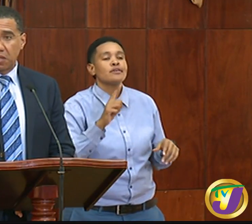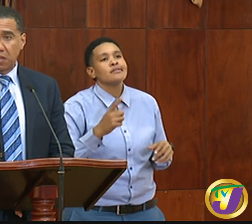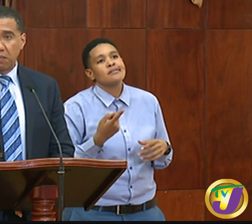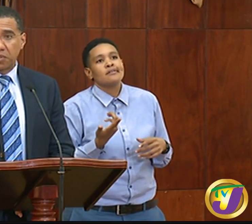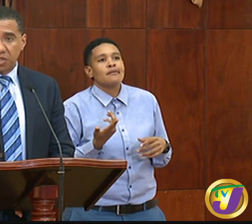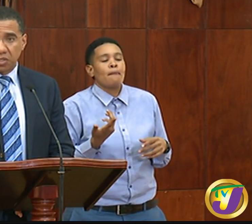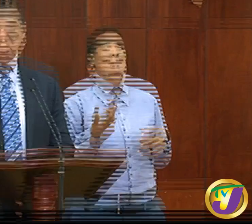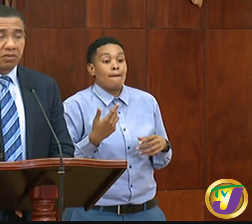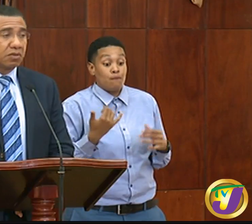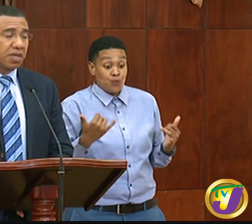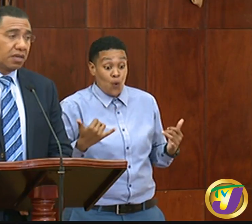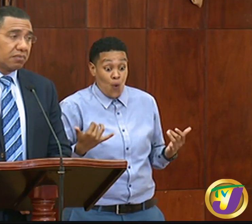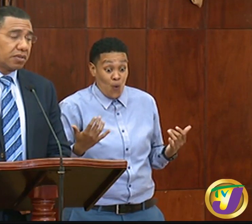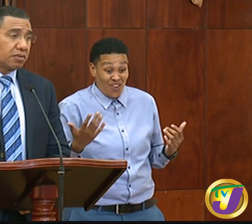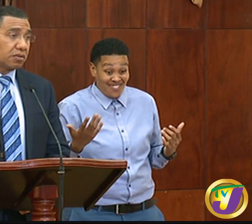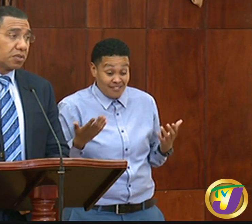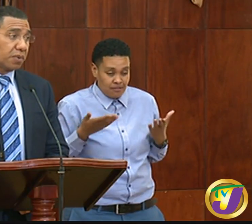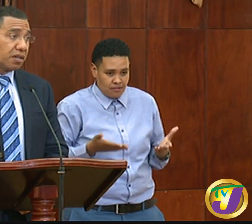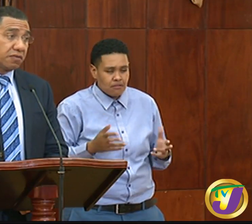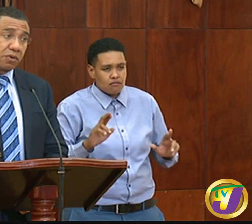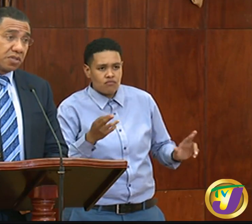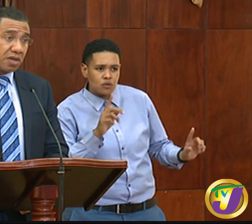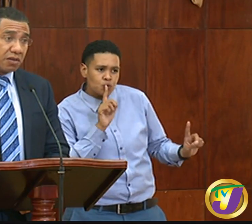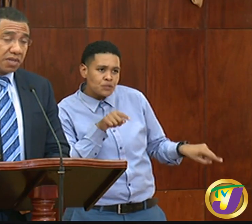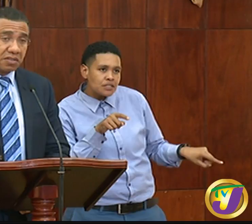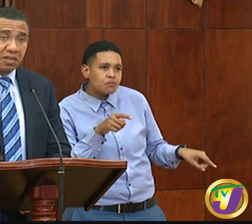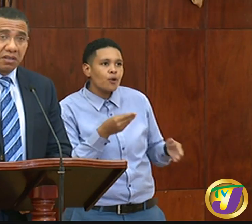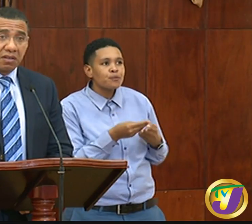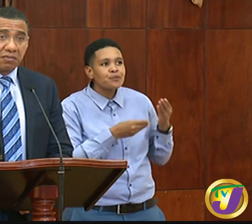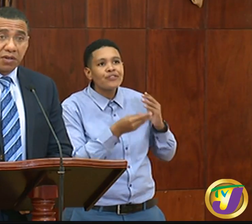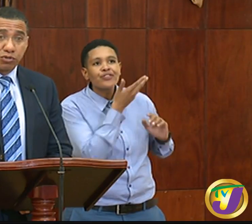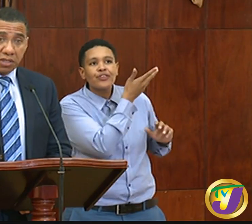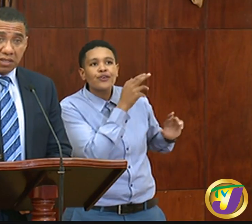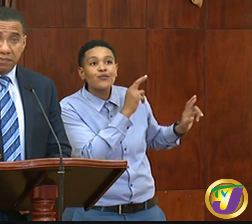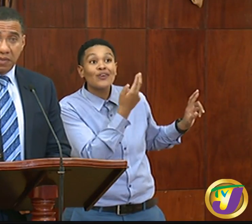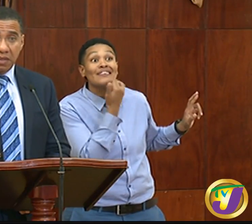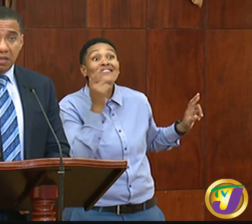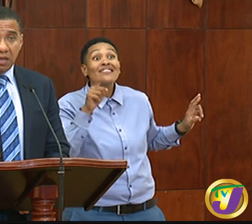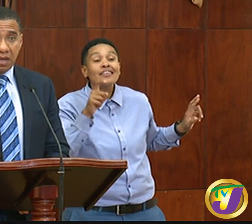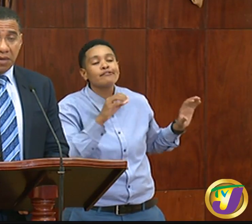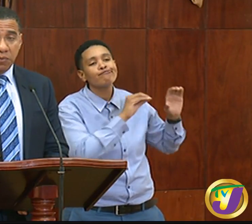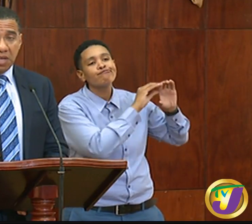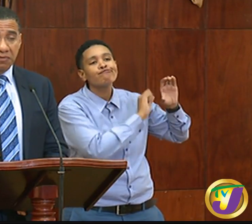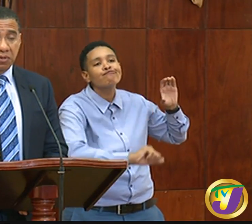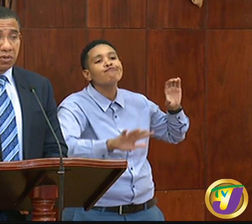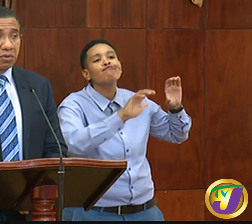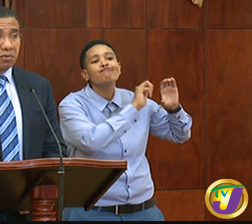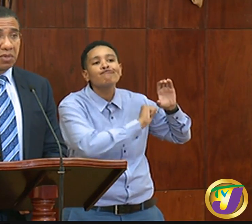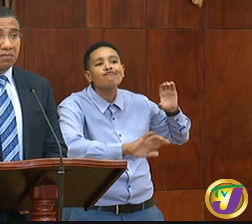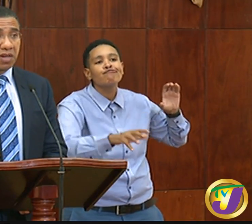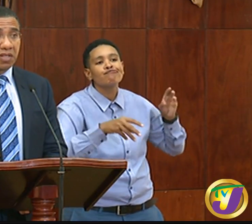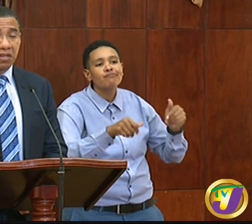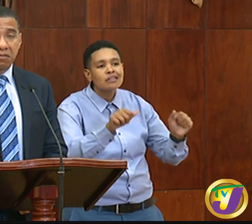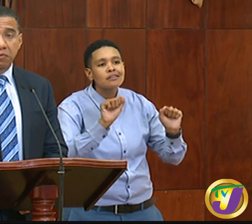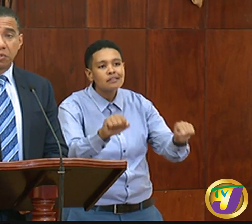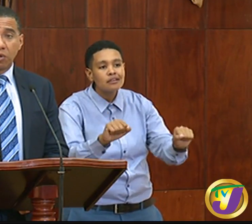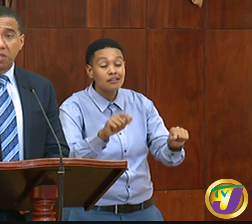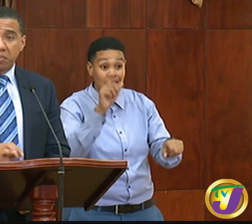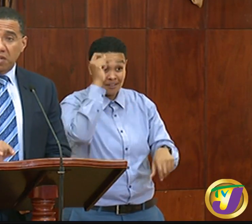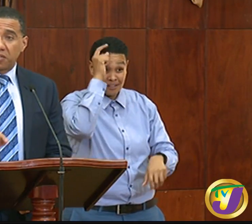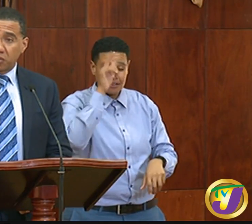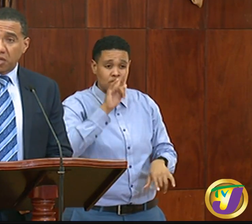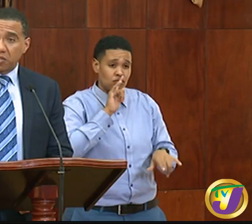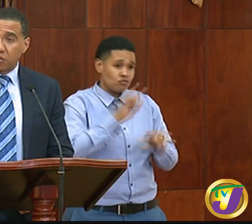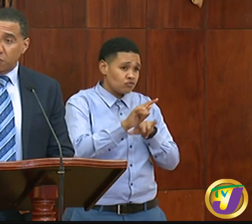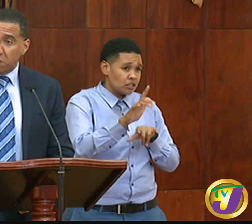us in a position to be able to respond. Of course, it's always very tricky, and we have to be very careful now